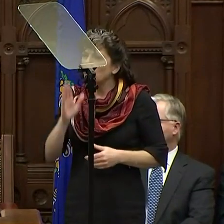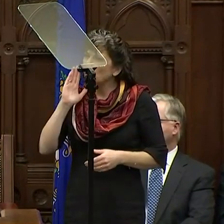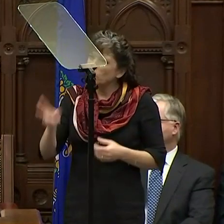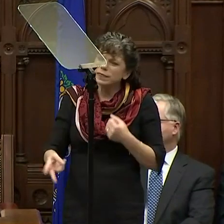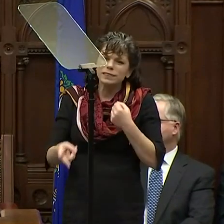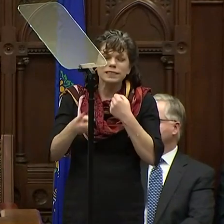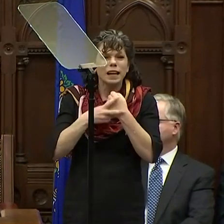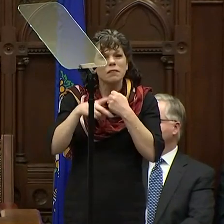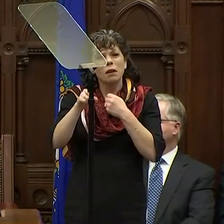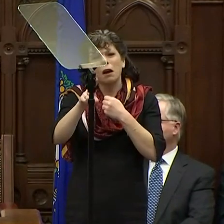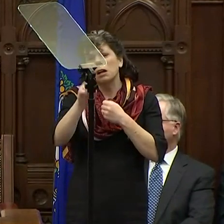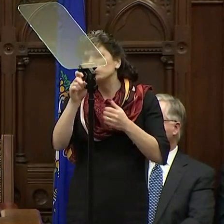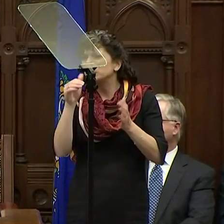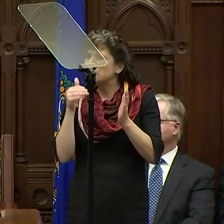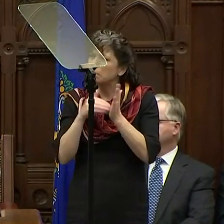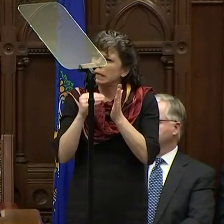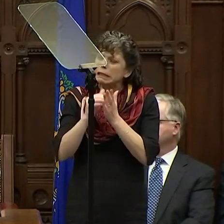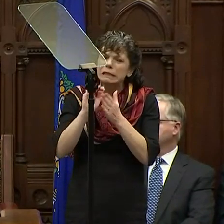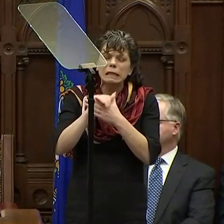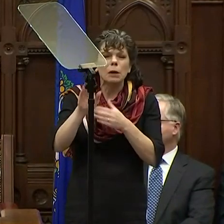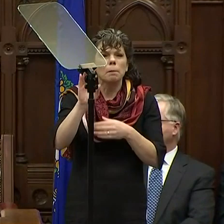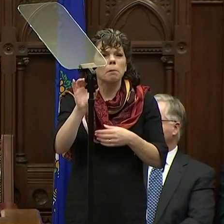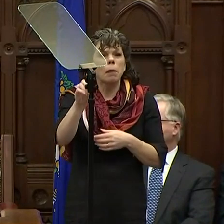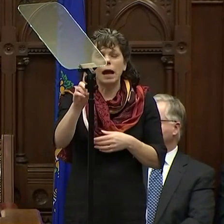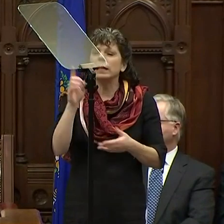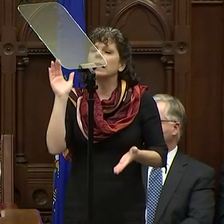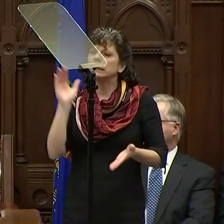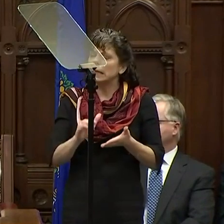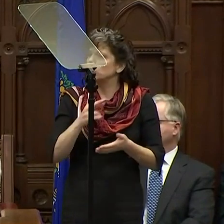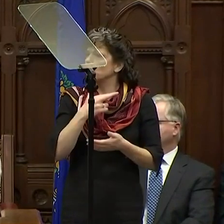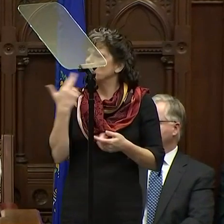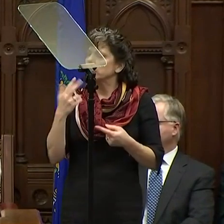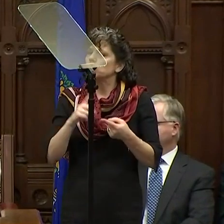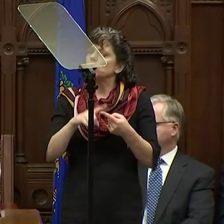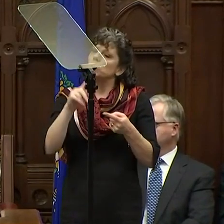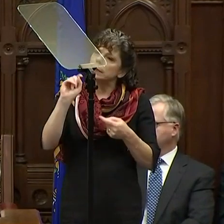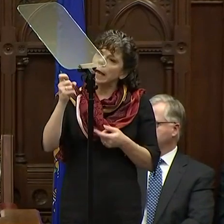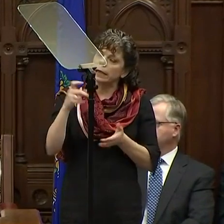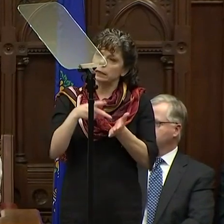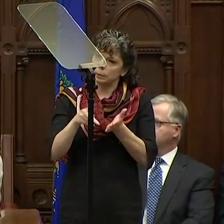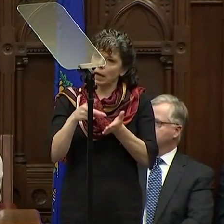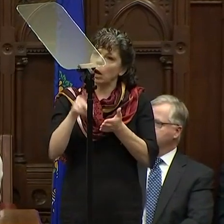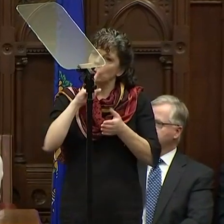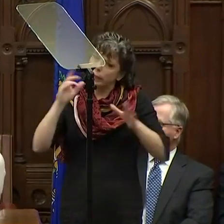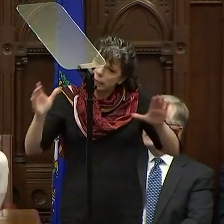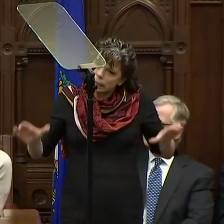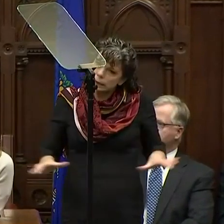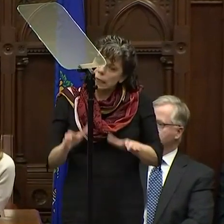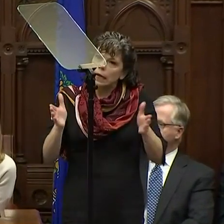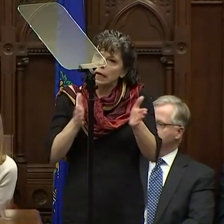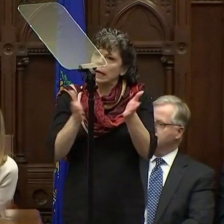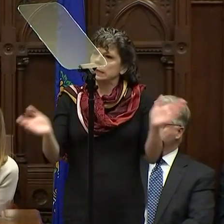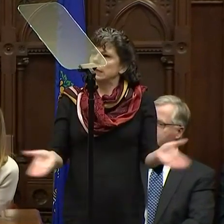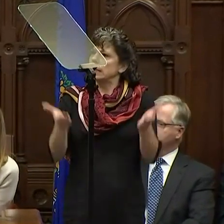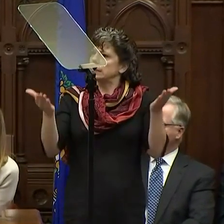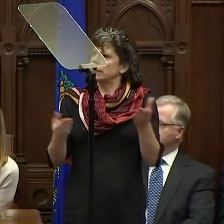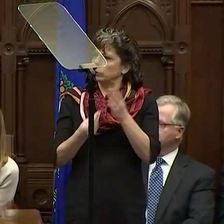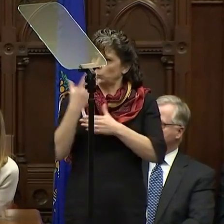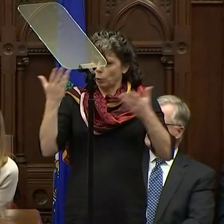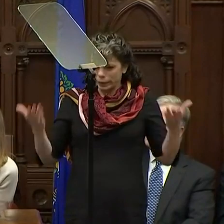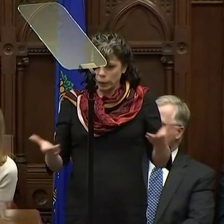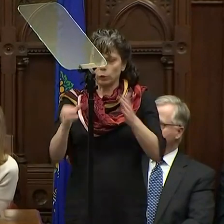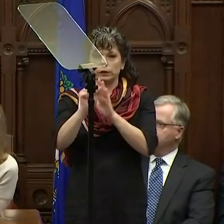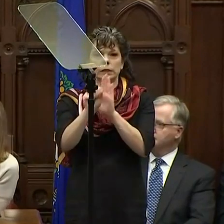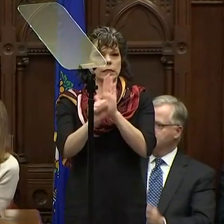hundreds of millions of dollars in bonding and a lot less risk to our taxpayers. It gives folks incentives to grow and expand right here in the state of